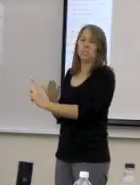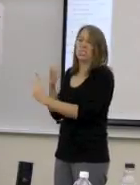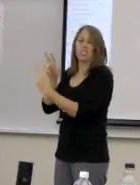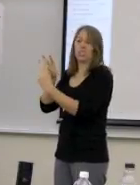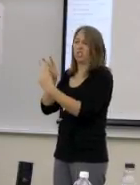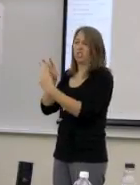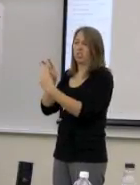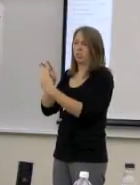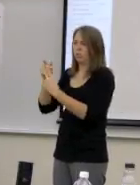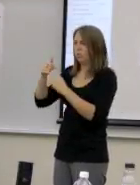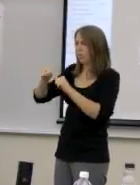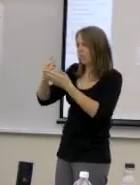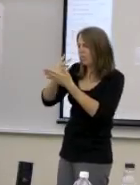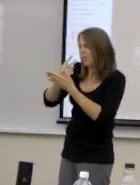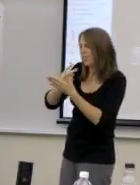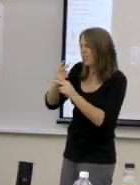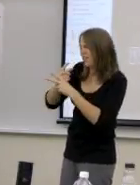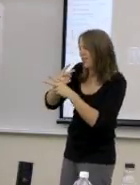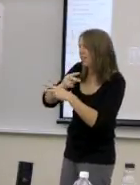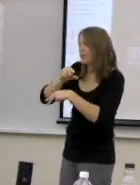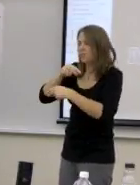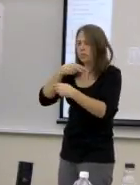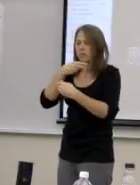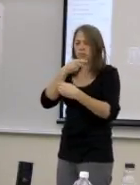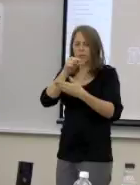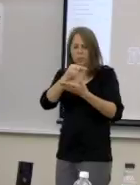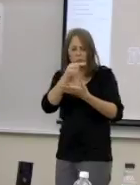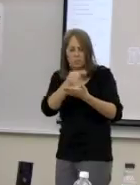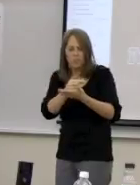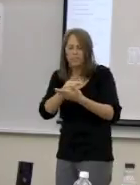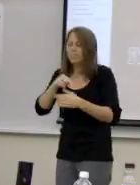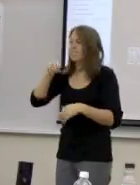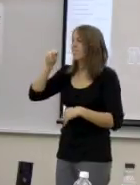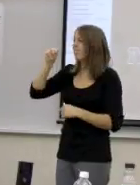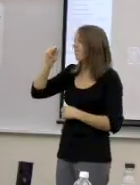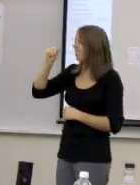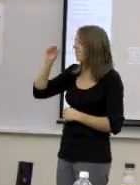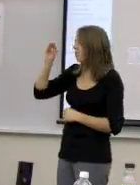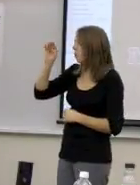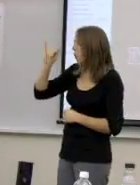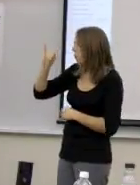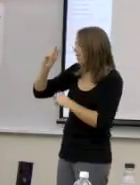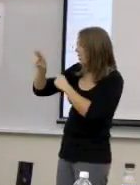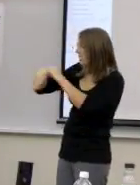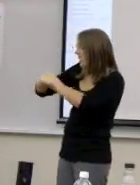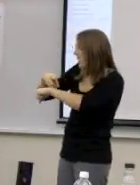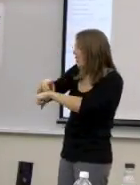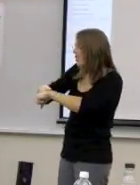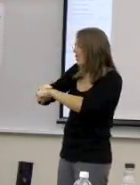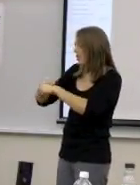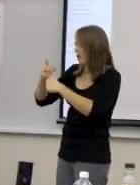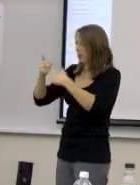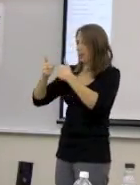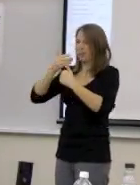out with graduation and with NAOB National which weekend would work best for